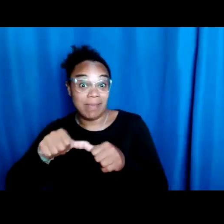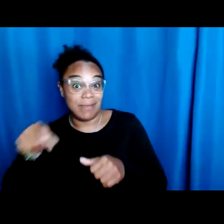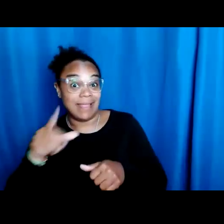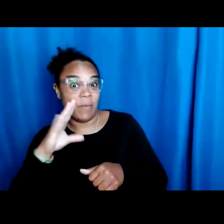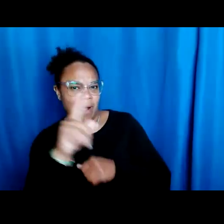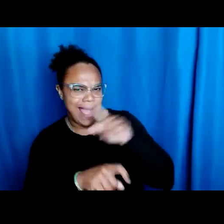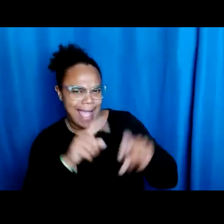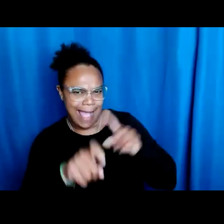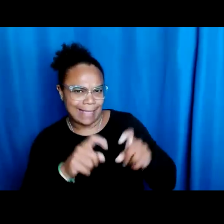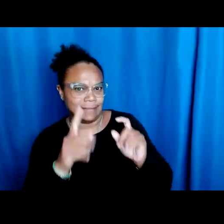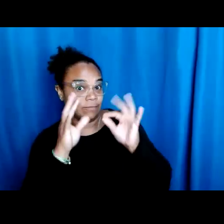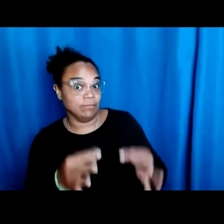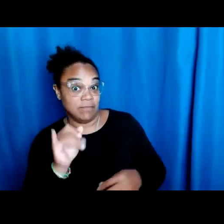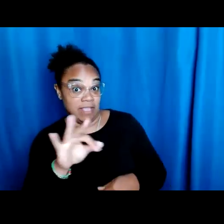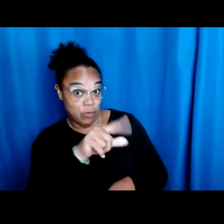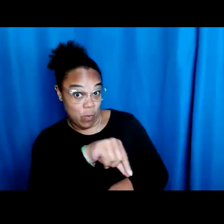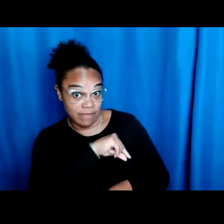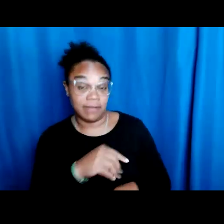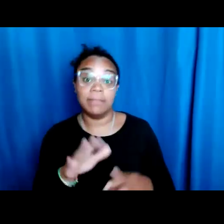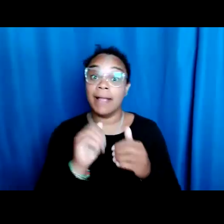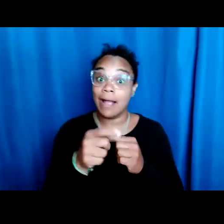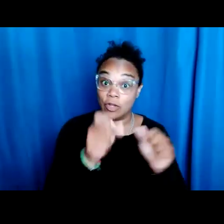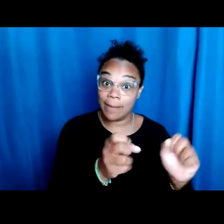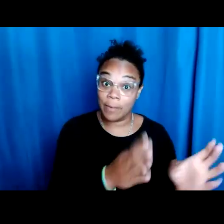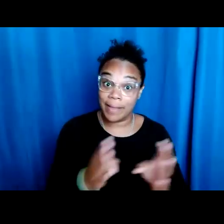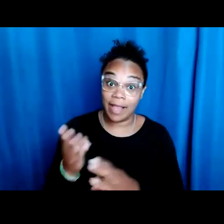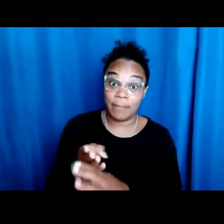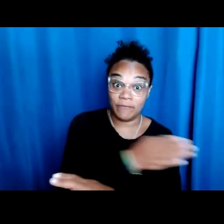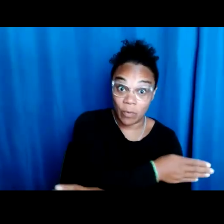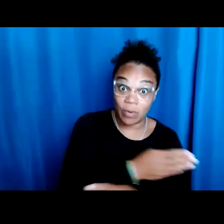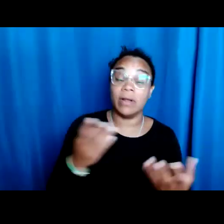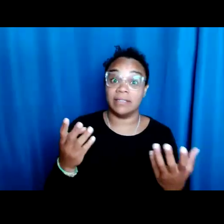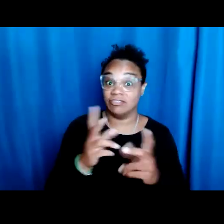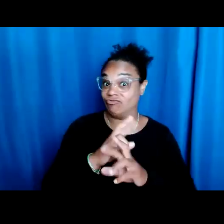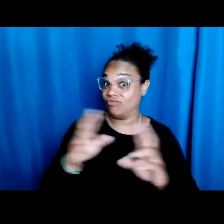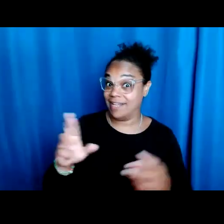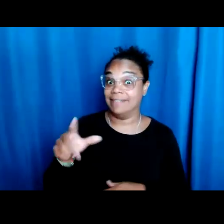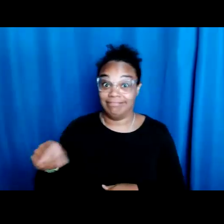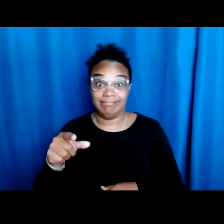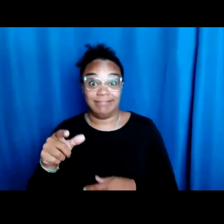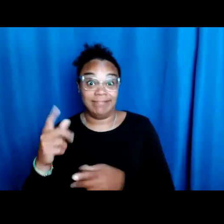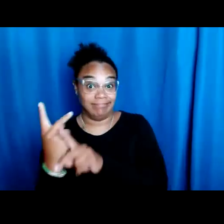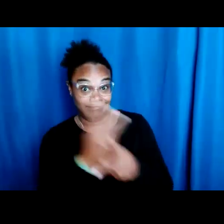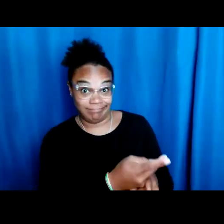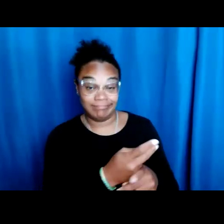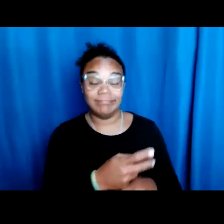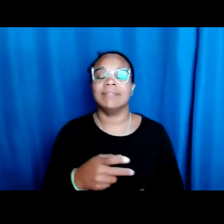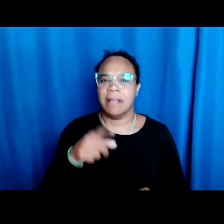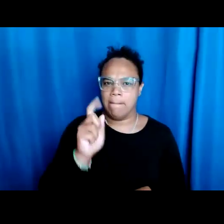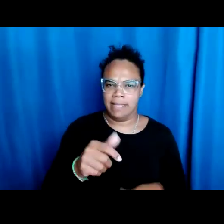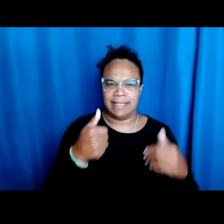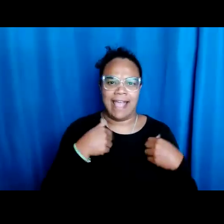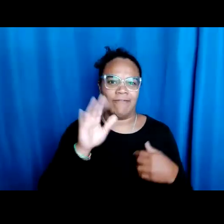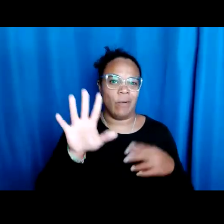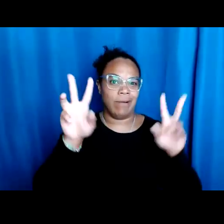prepared before you go and apply for a loan, have your elevator pitch ready. So I like to look at this